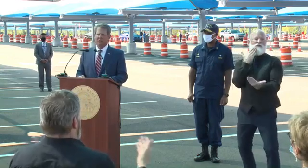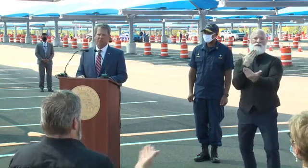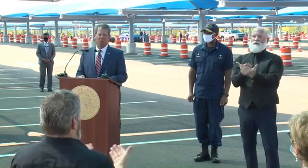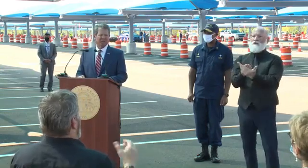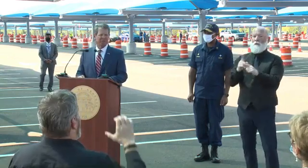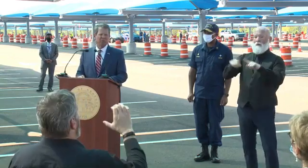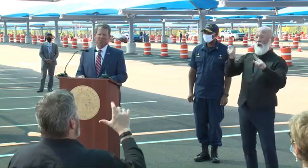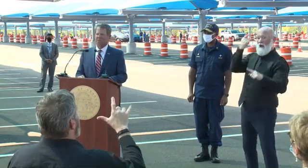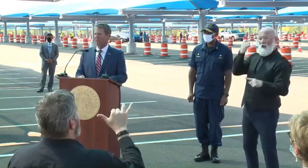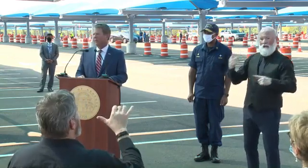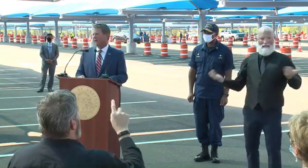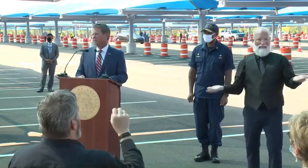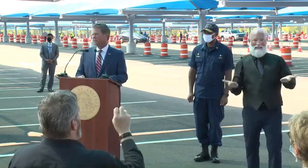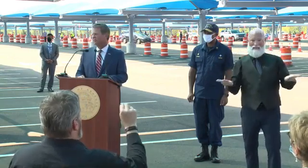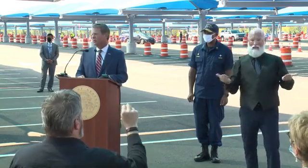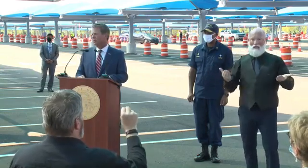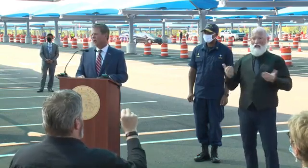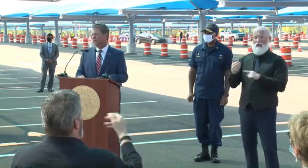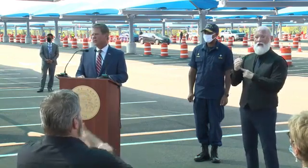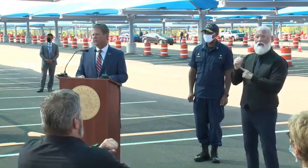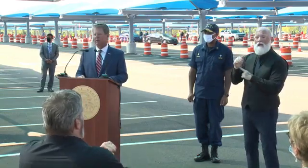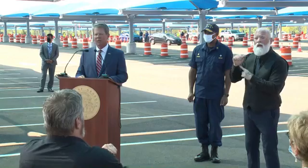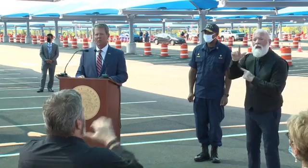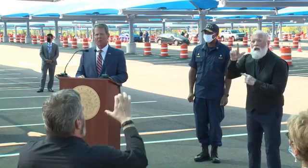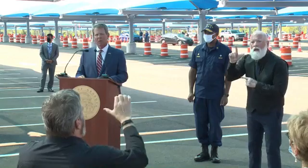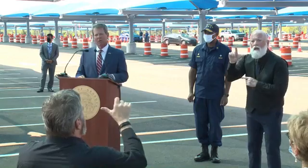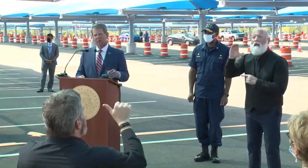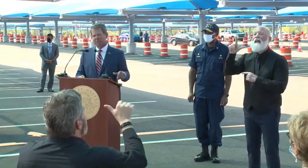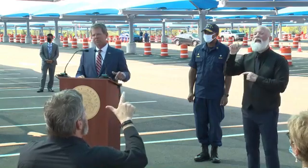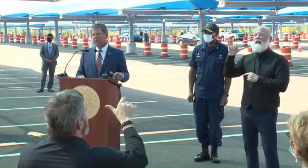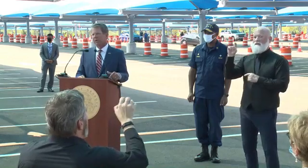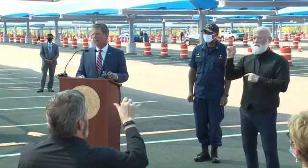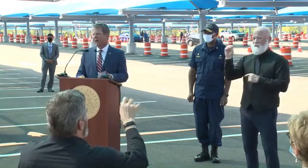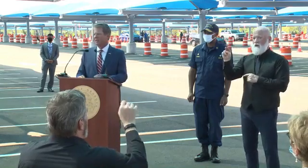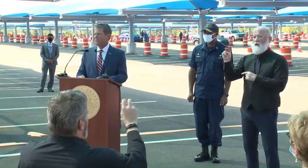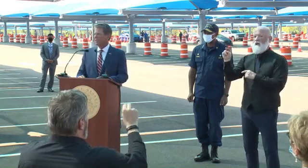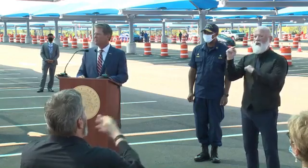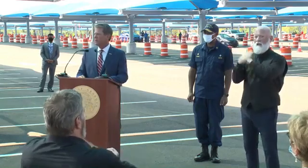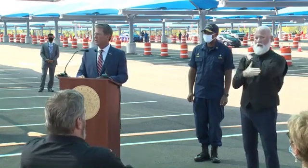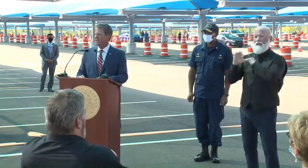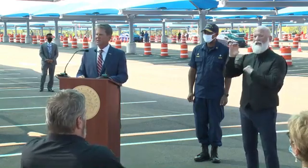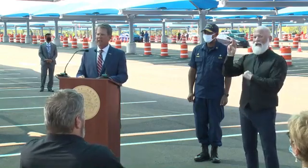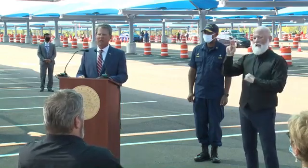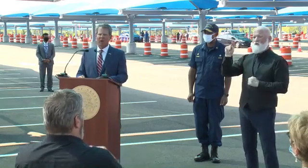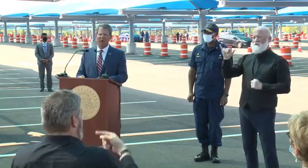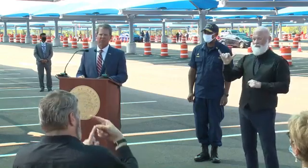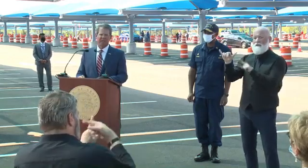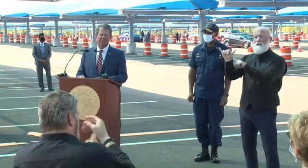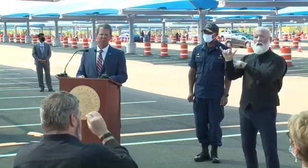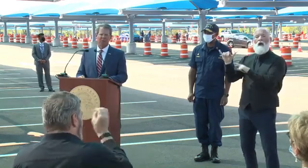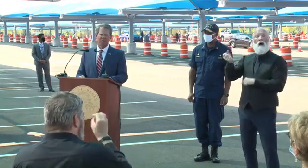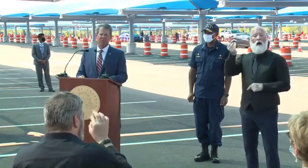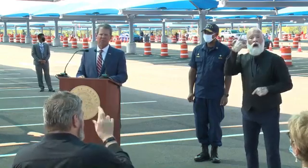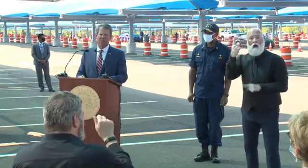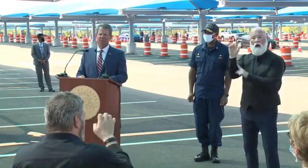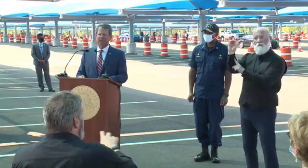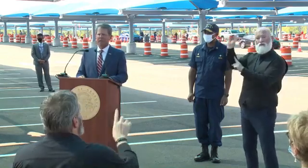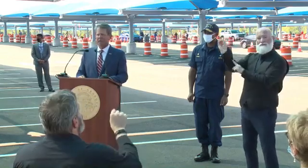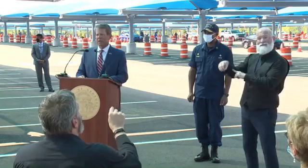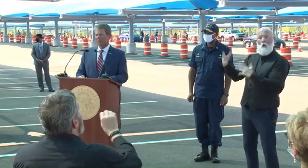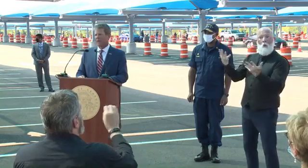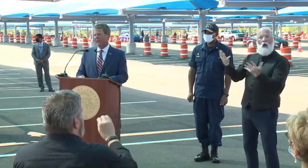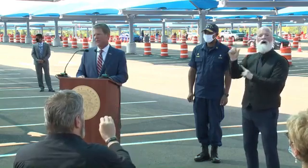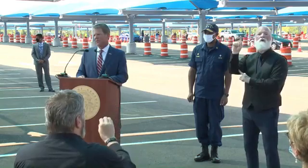a 22% positivity rate, even though yesterday our positivity rate statewide was